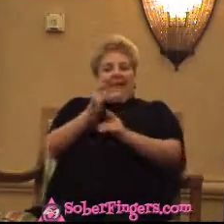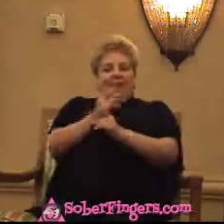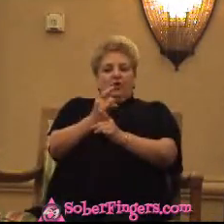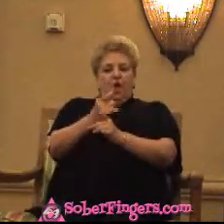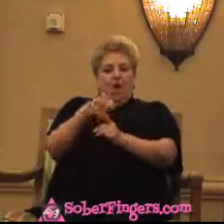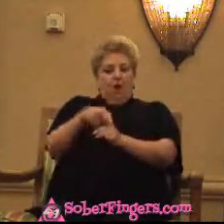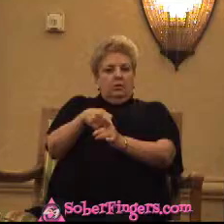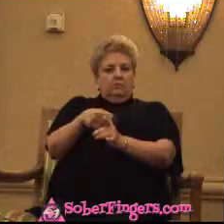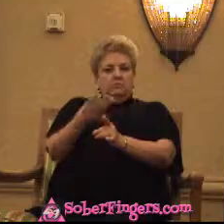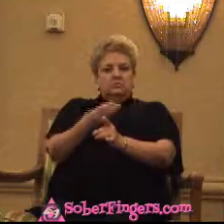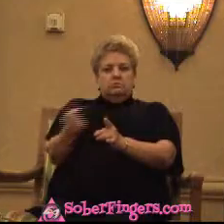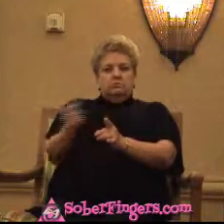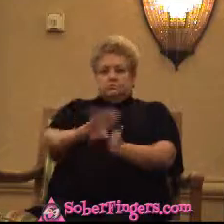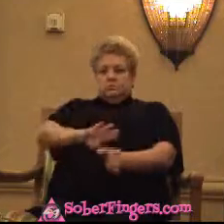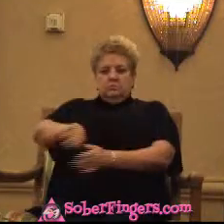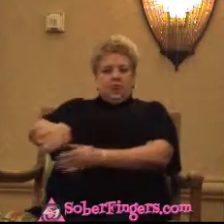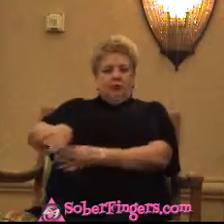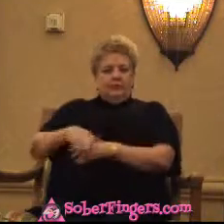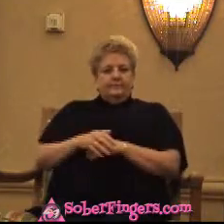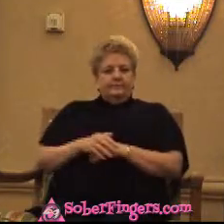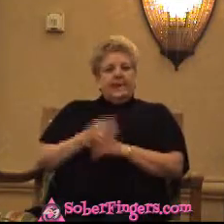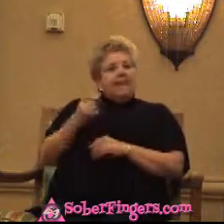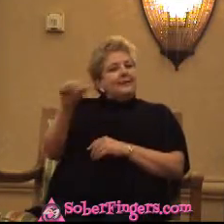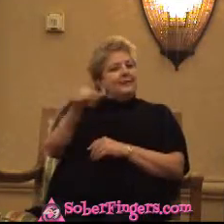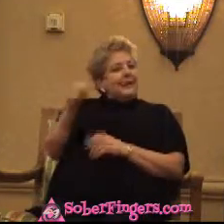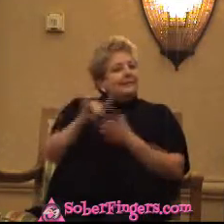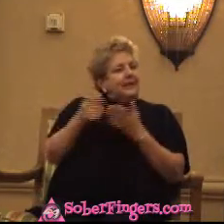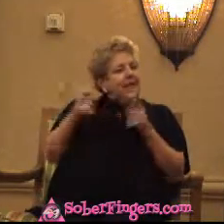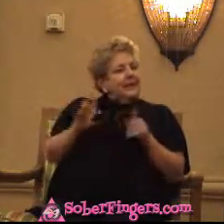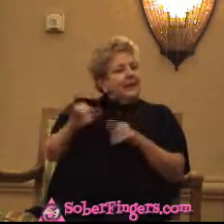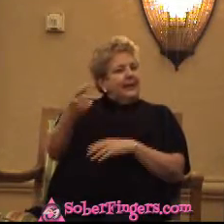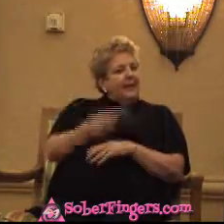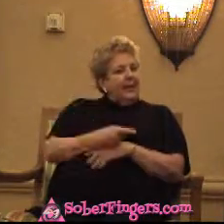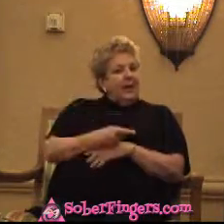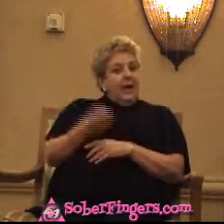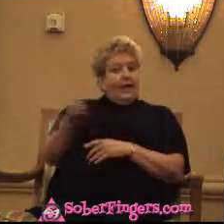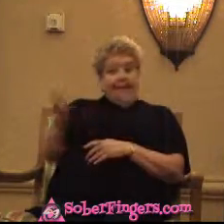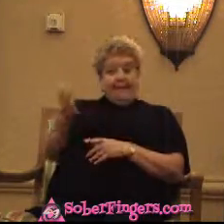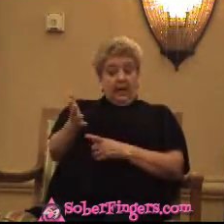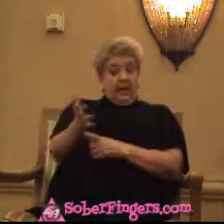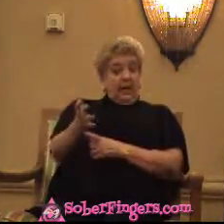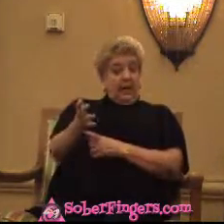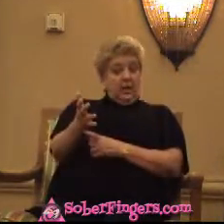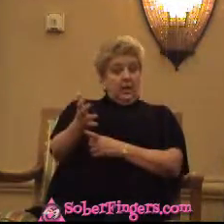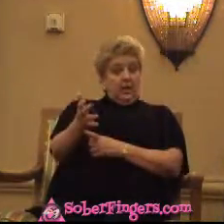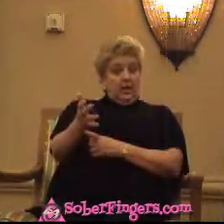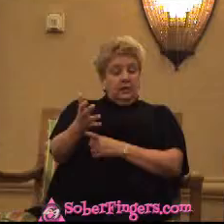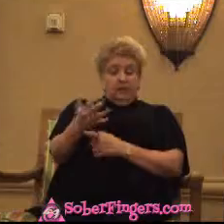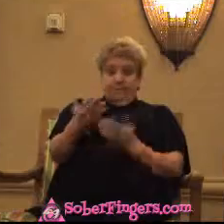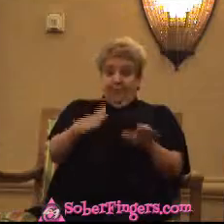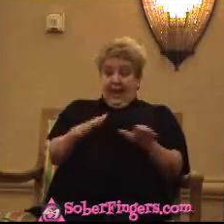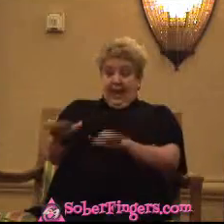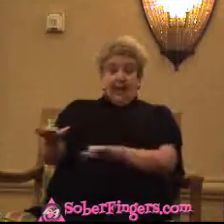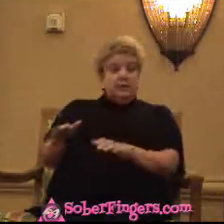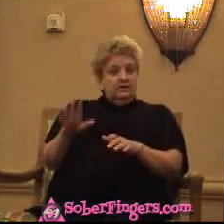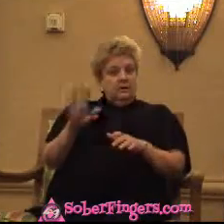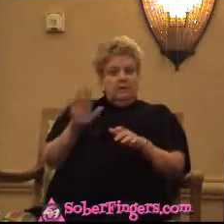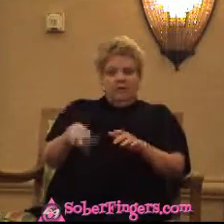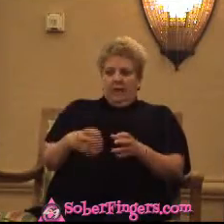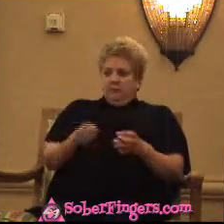tell you something else that went that day too, and I don't know why that happened. Gambling went. Because I was a ferocious gambler.